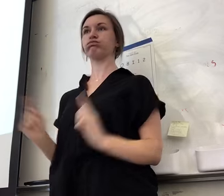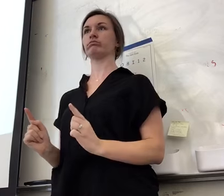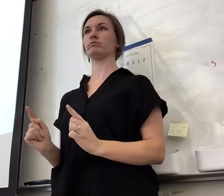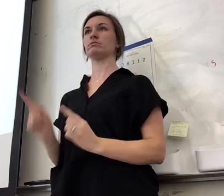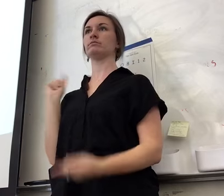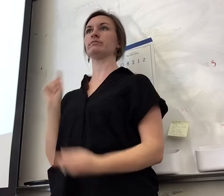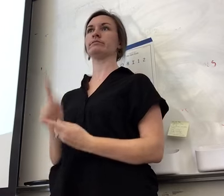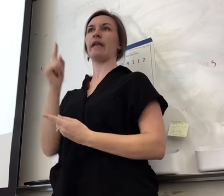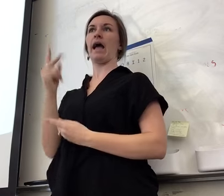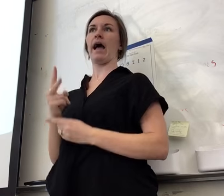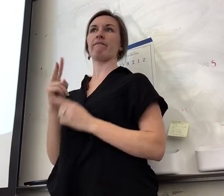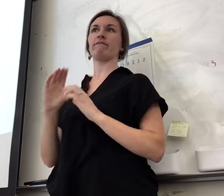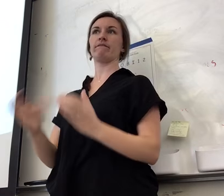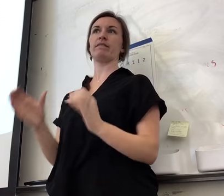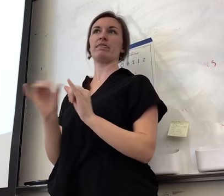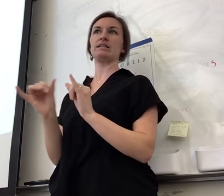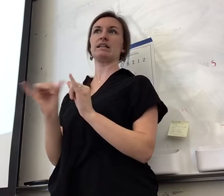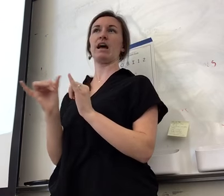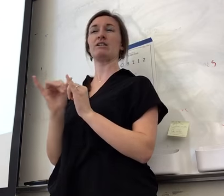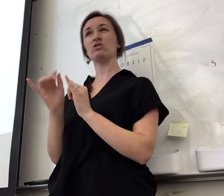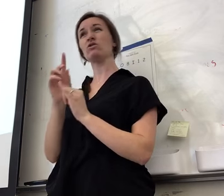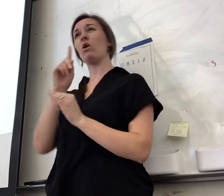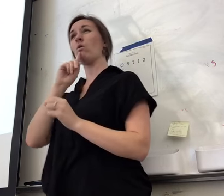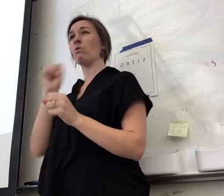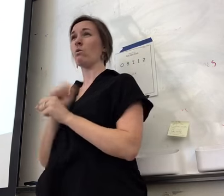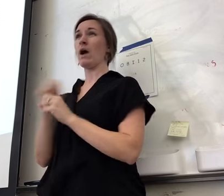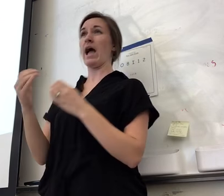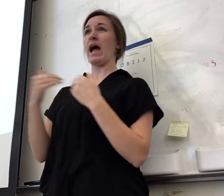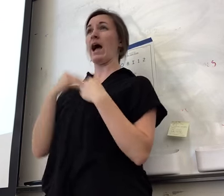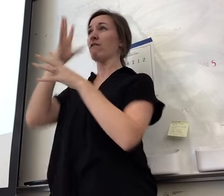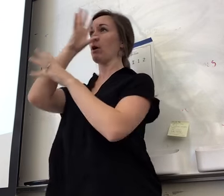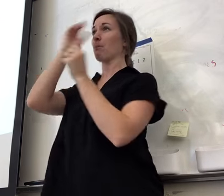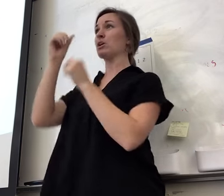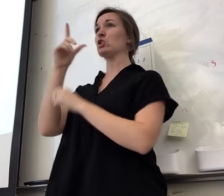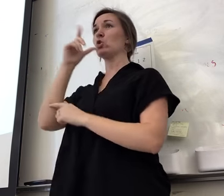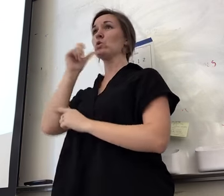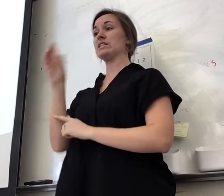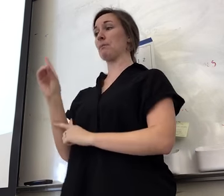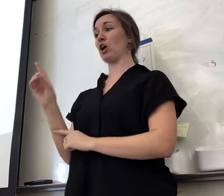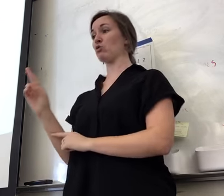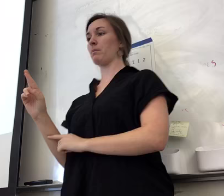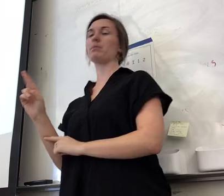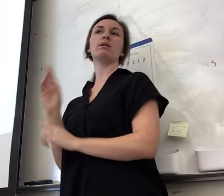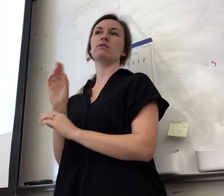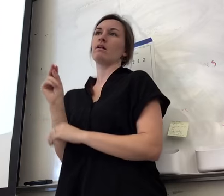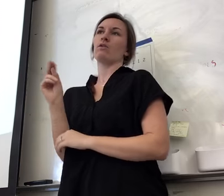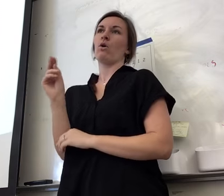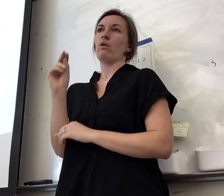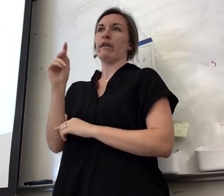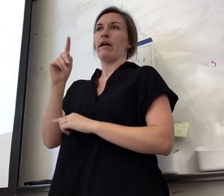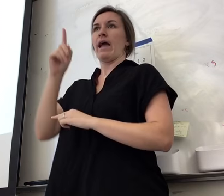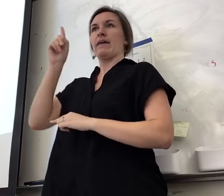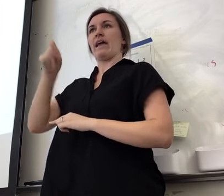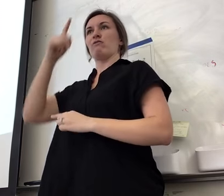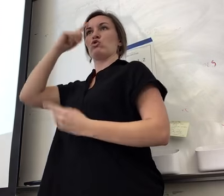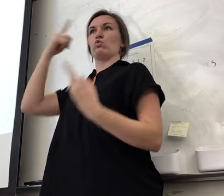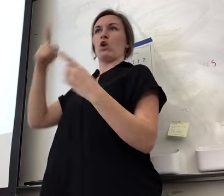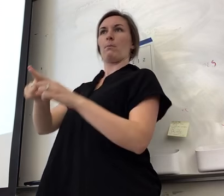there ever a true Republican or Democratic president? No. No president can do that because they have to compromise. If they didn't, nothing would ever get